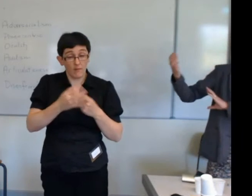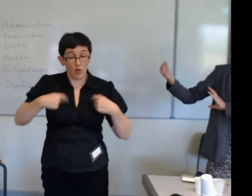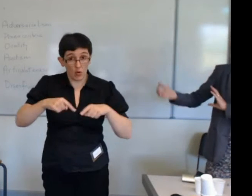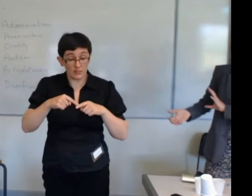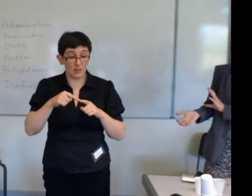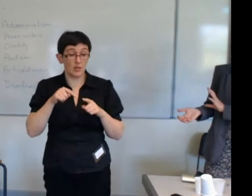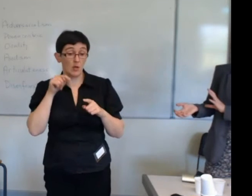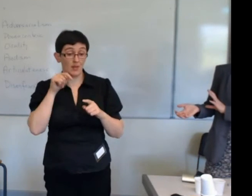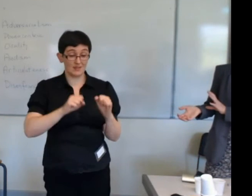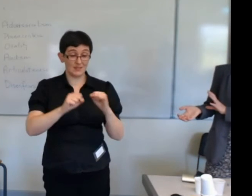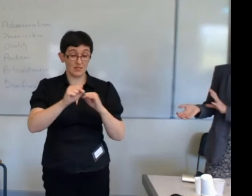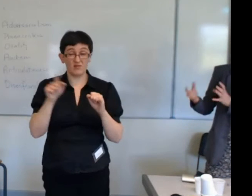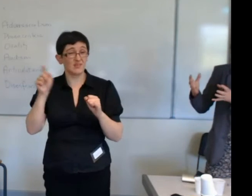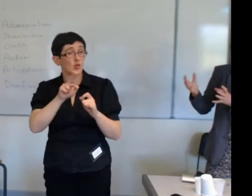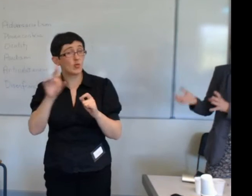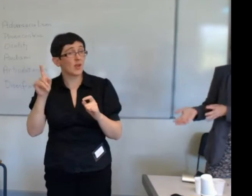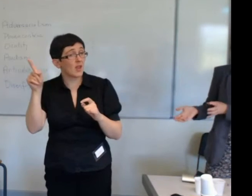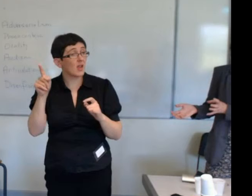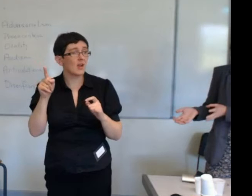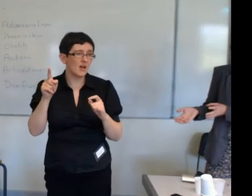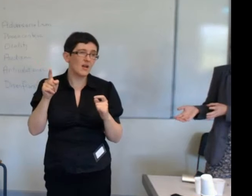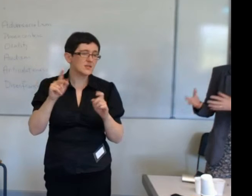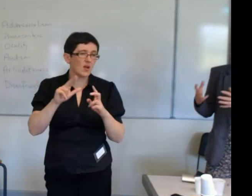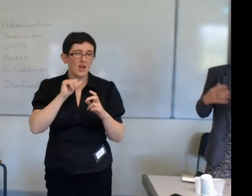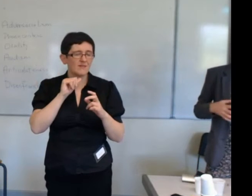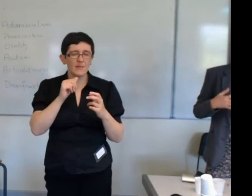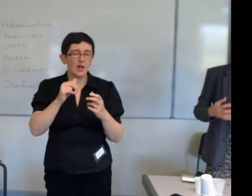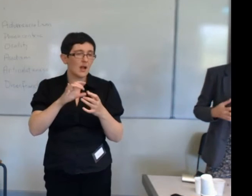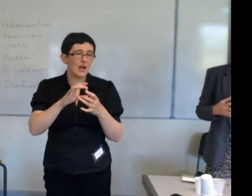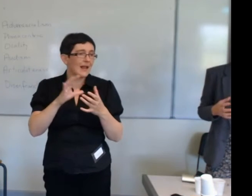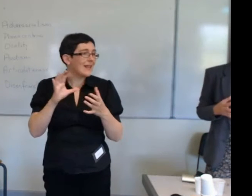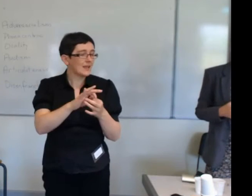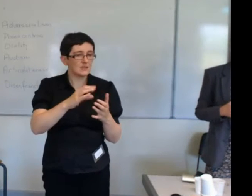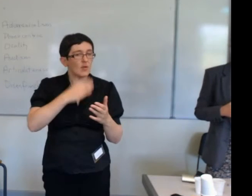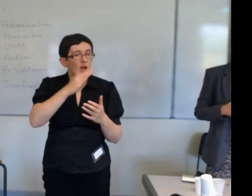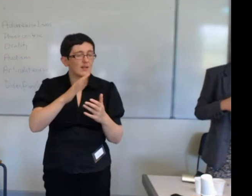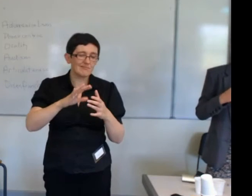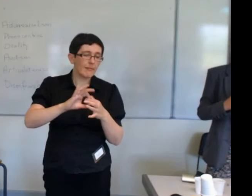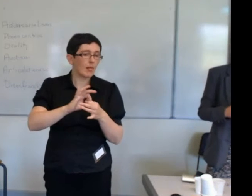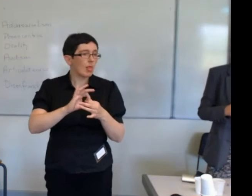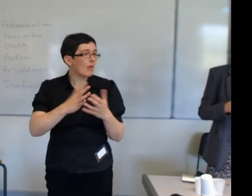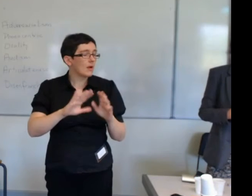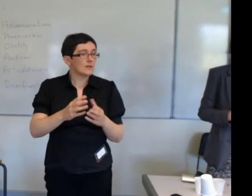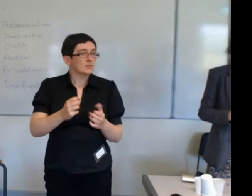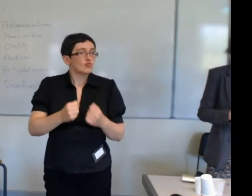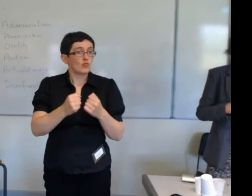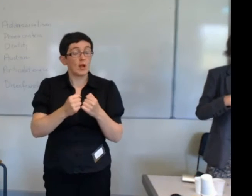that's in the UK, so there's far less links, and the whole issue of confidentiality is much safer. These